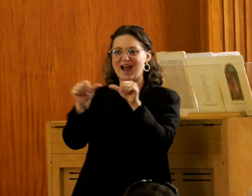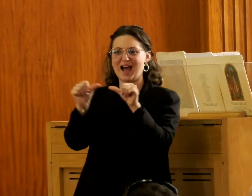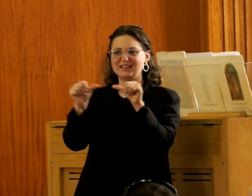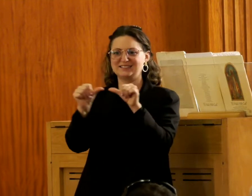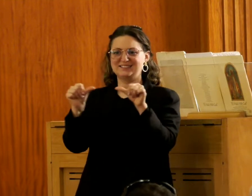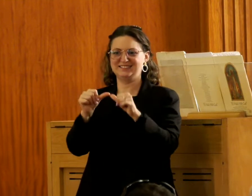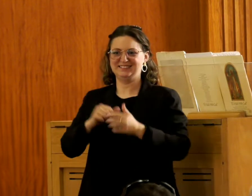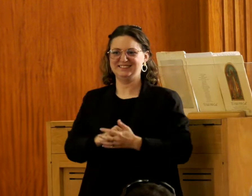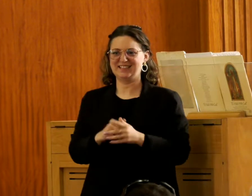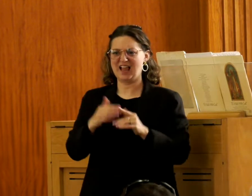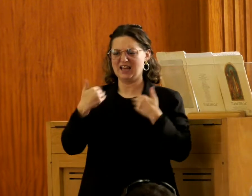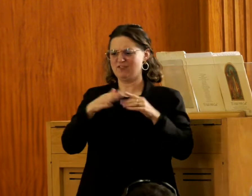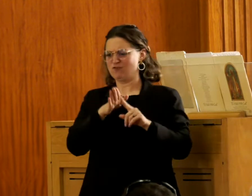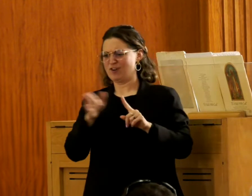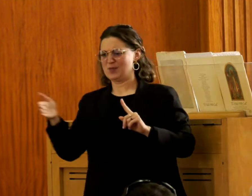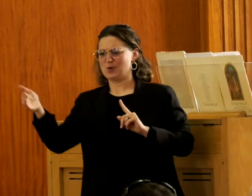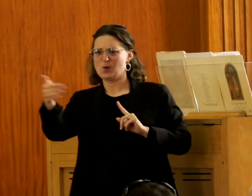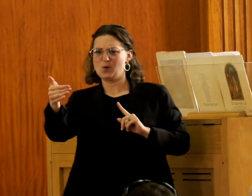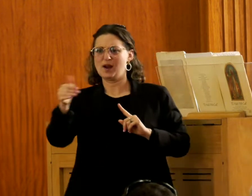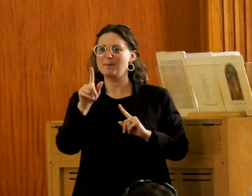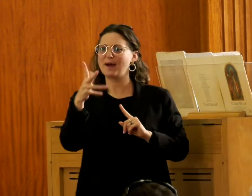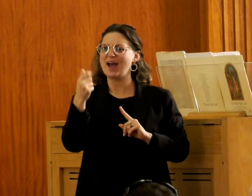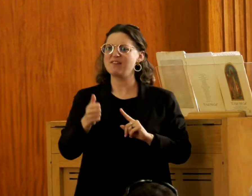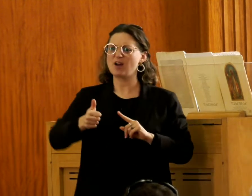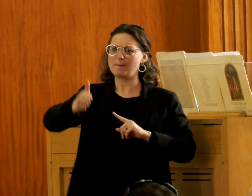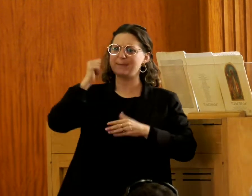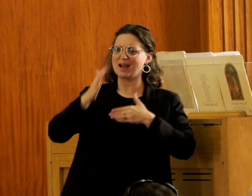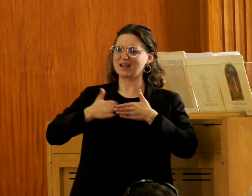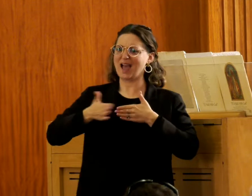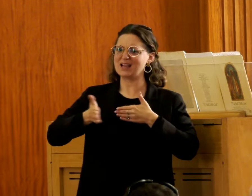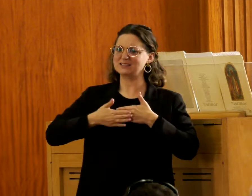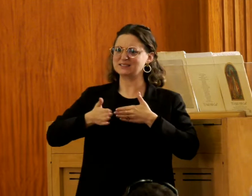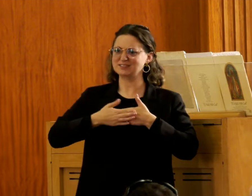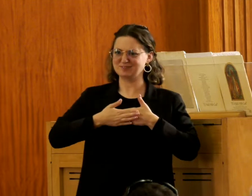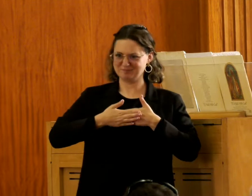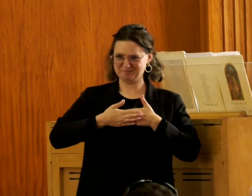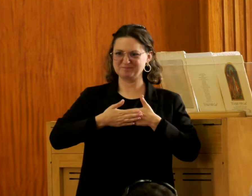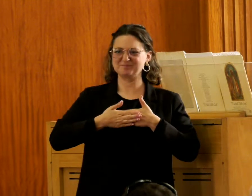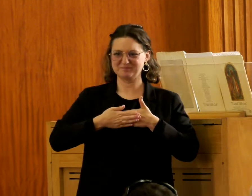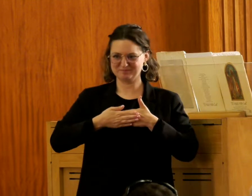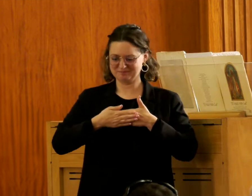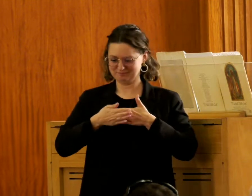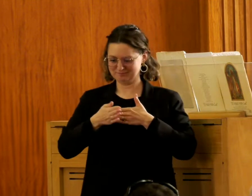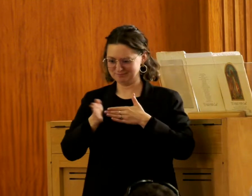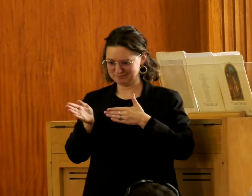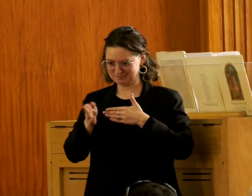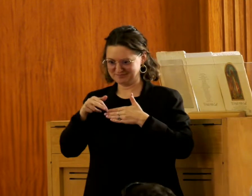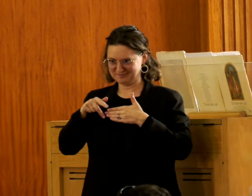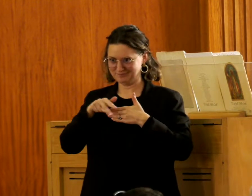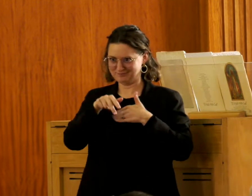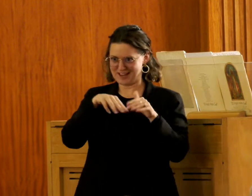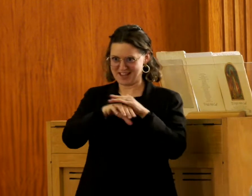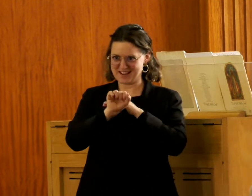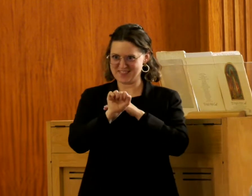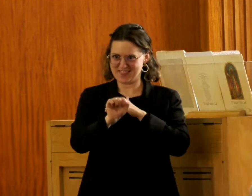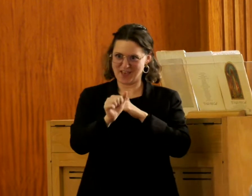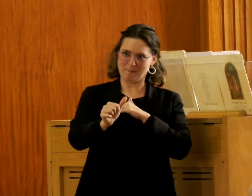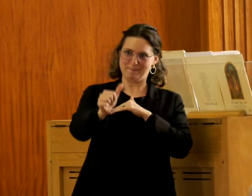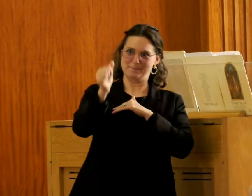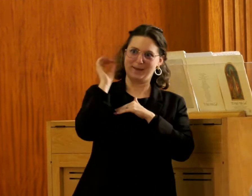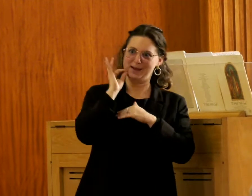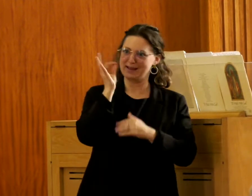in Ellison Street, but we had a back gate which opened into the back of their property. I think it was